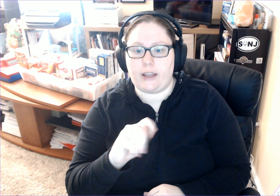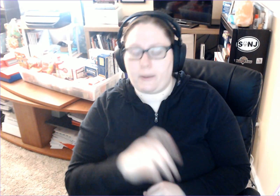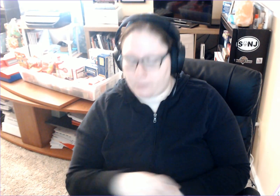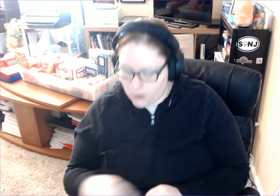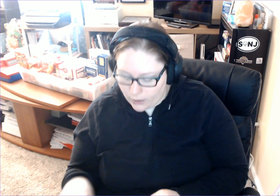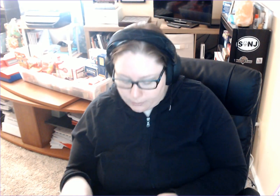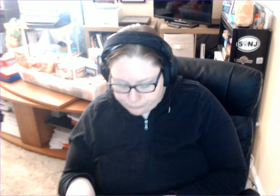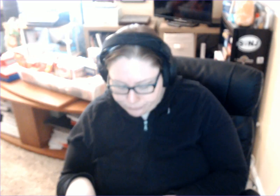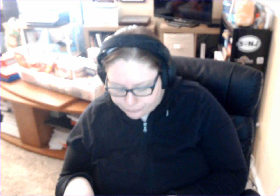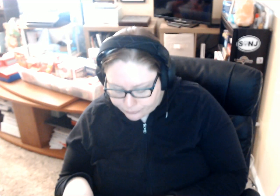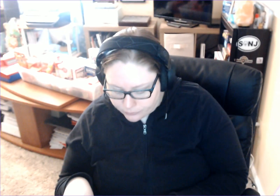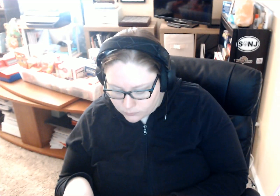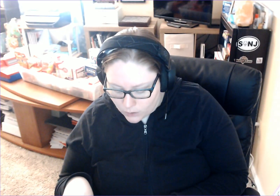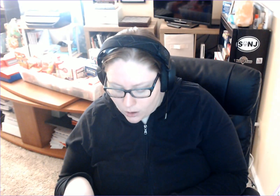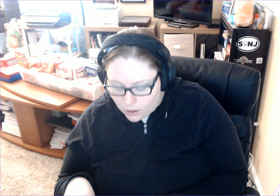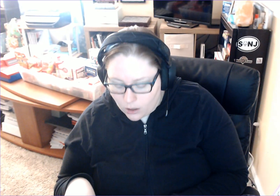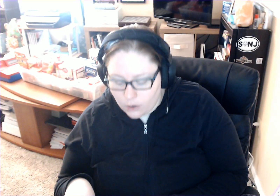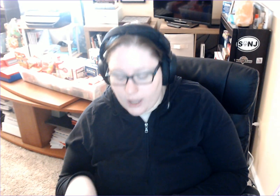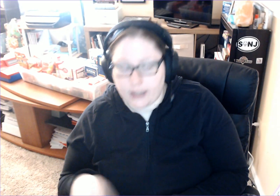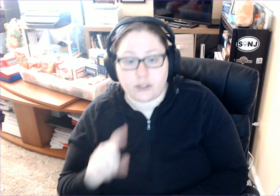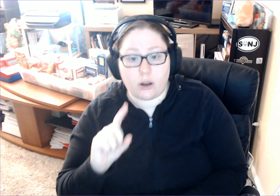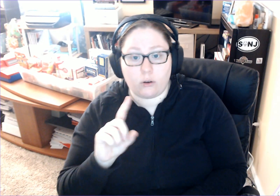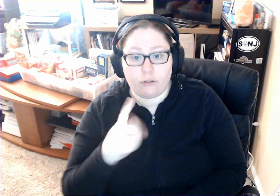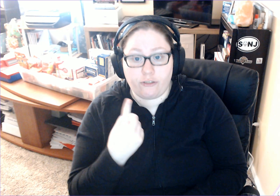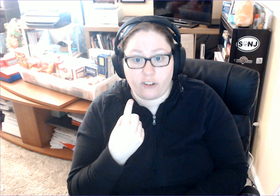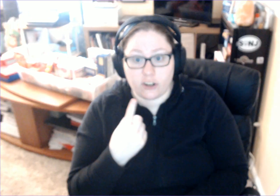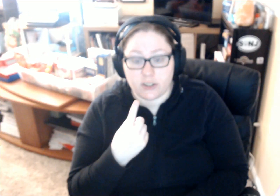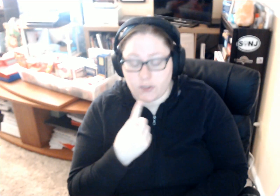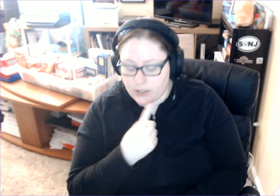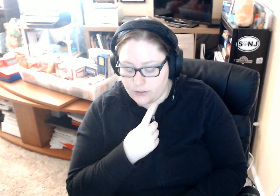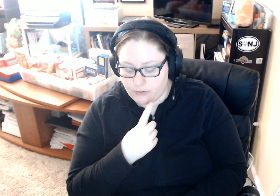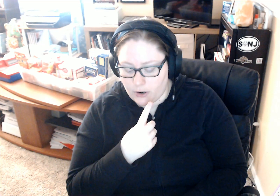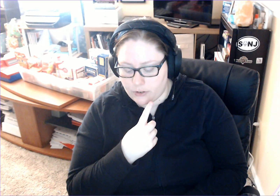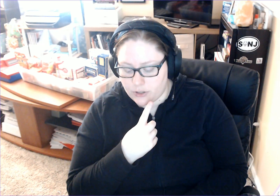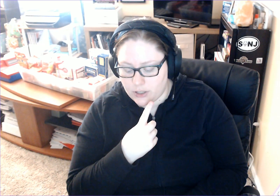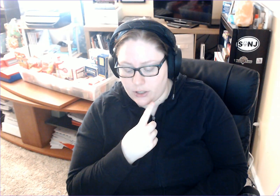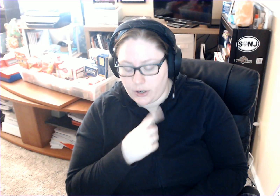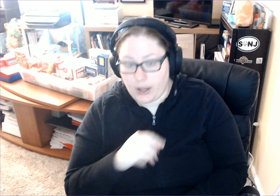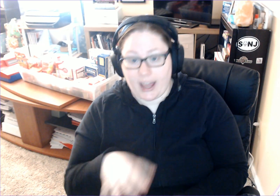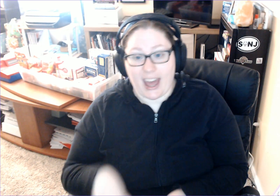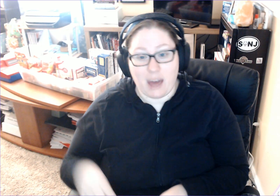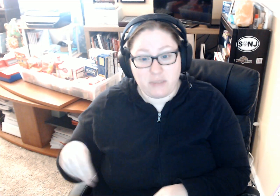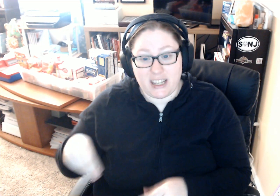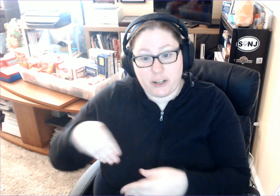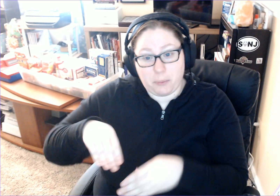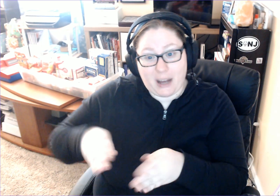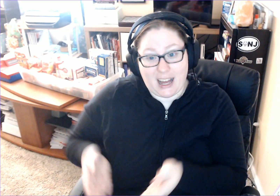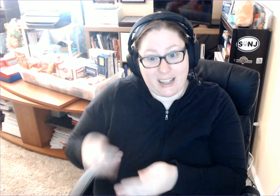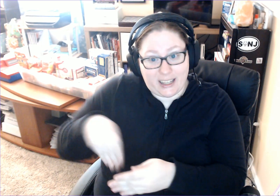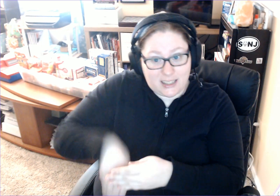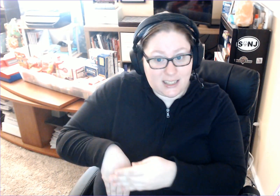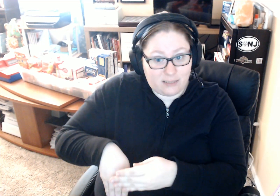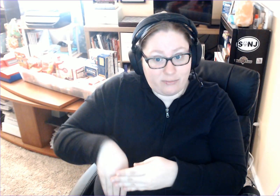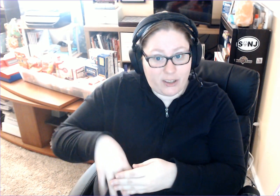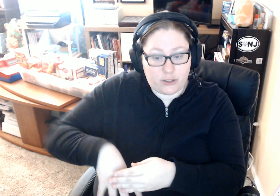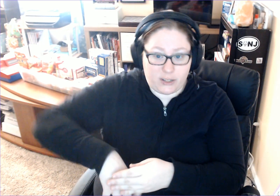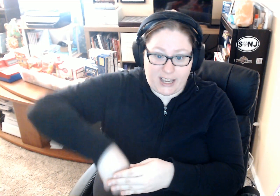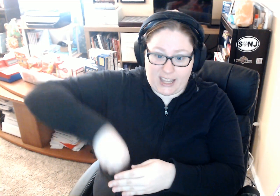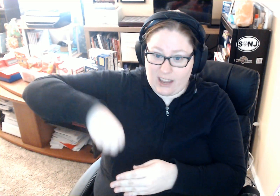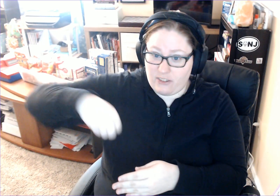okay. Okay, so first things first, empty your pockets. So take everything out